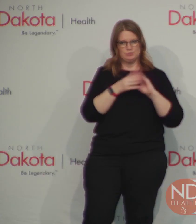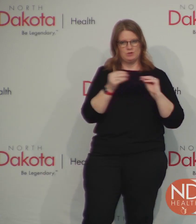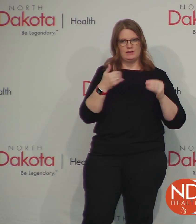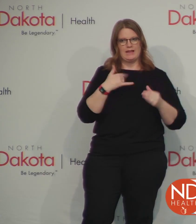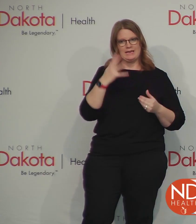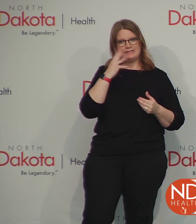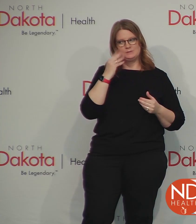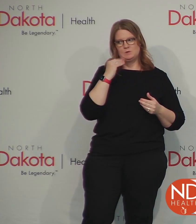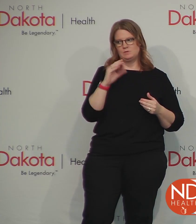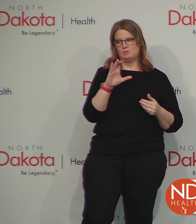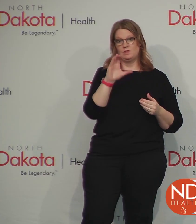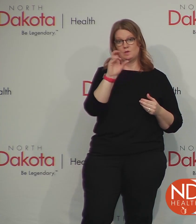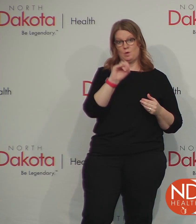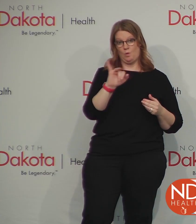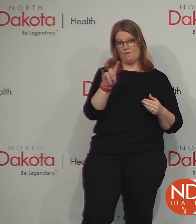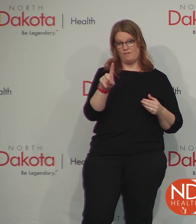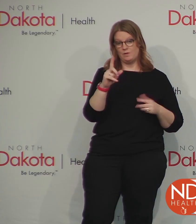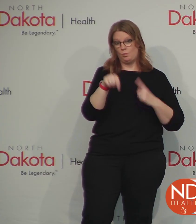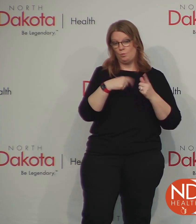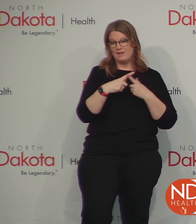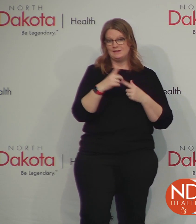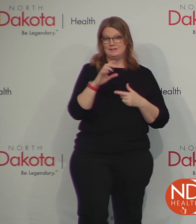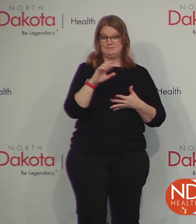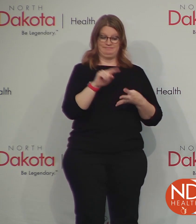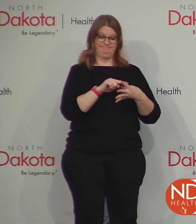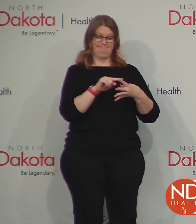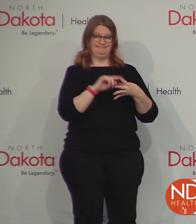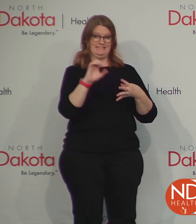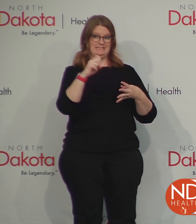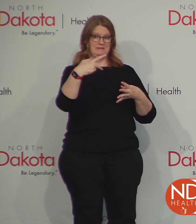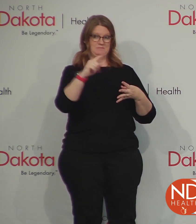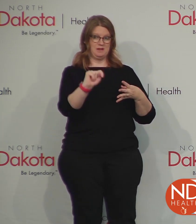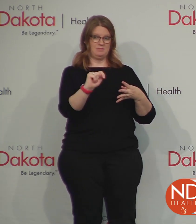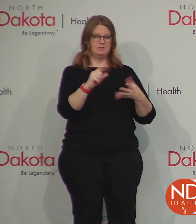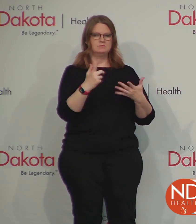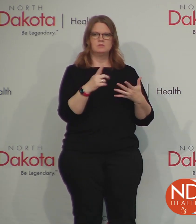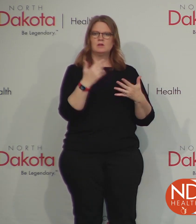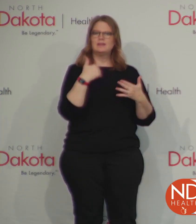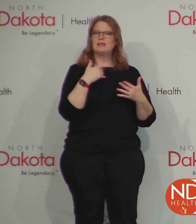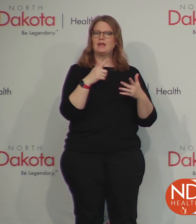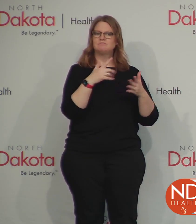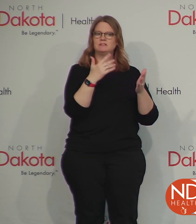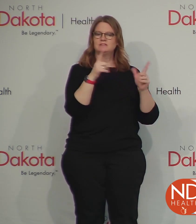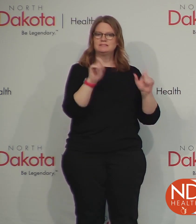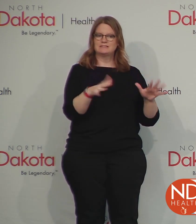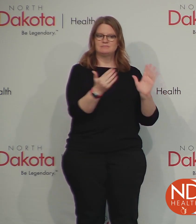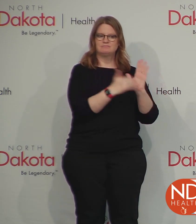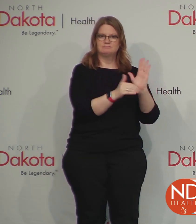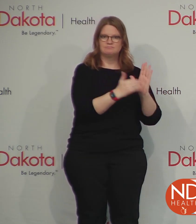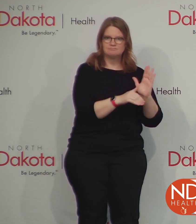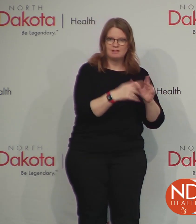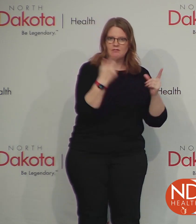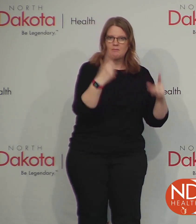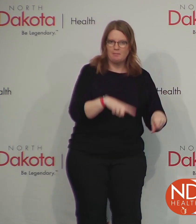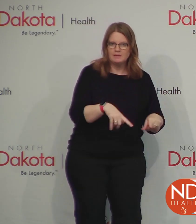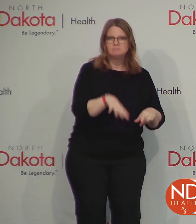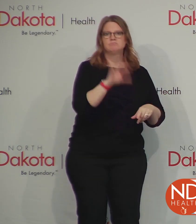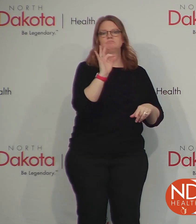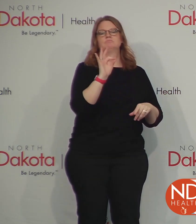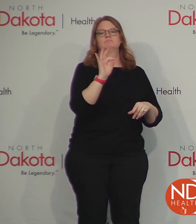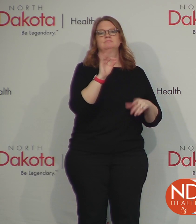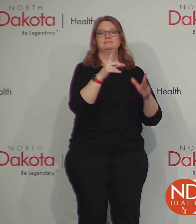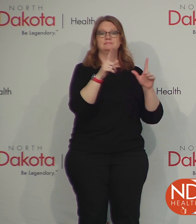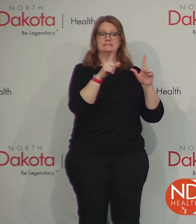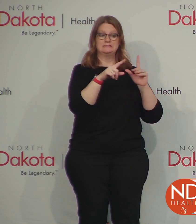an experience with COVID in early September. Through serial testing at my facility, I tested positive, asymptomatic